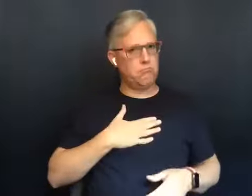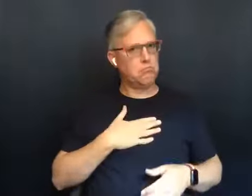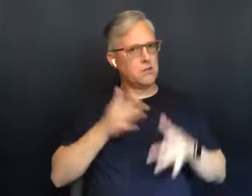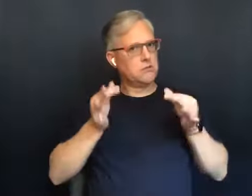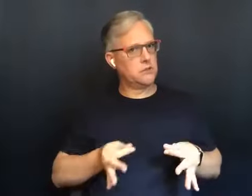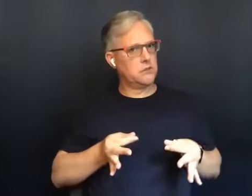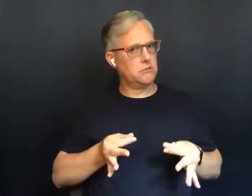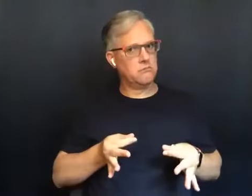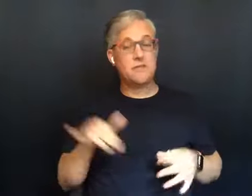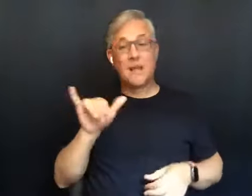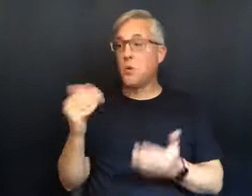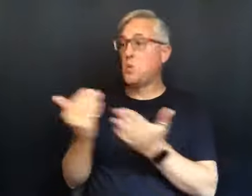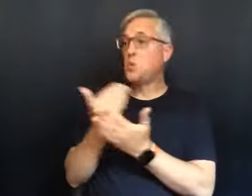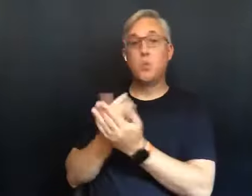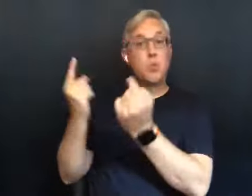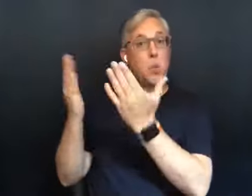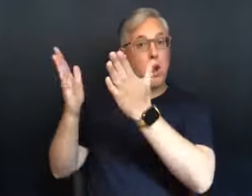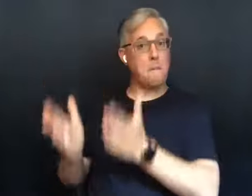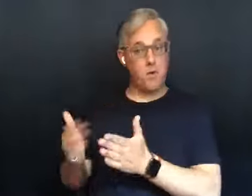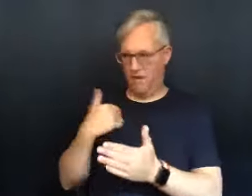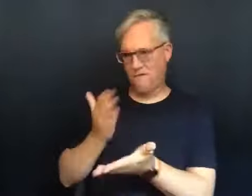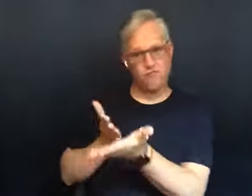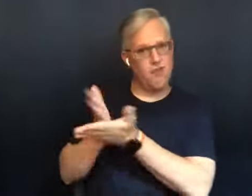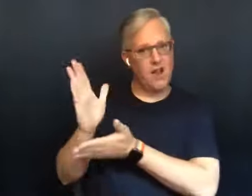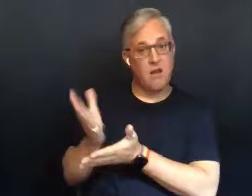And a newcomer has a right to as much anonymity as they wish to have.